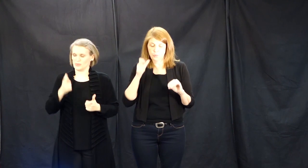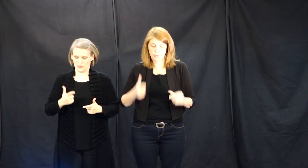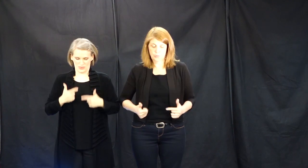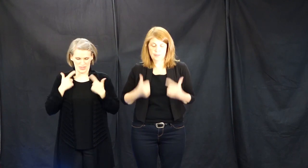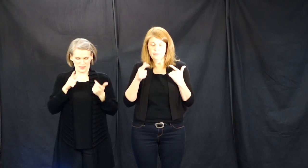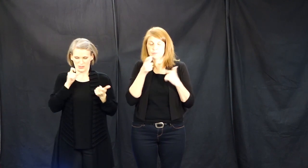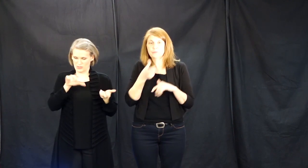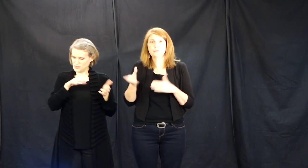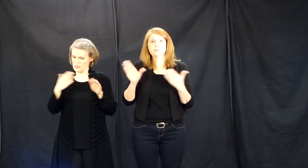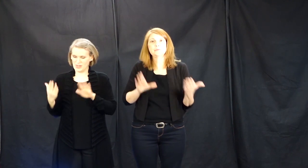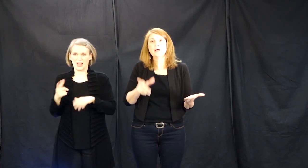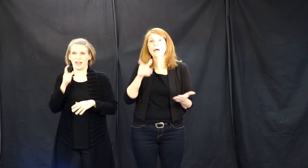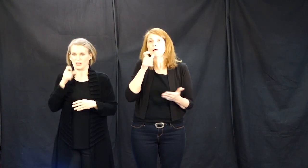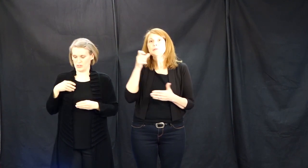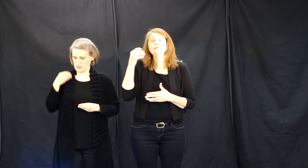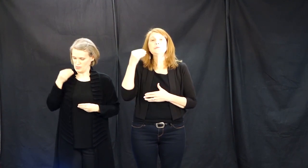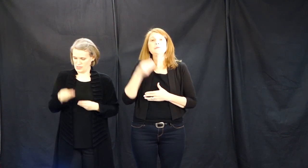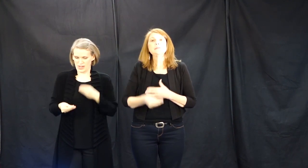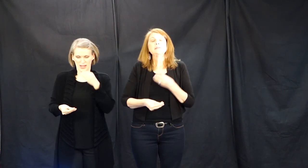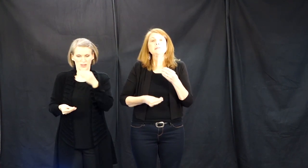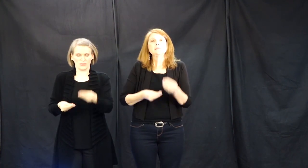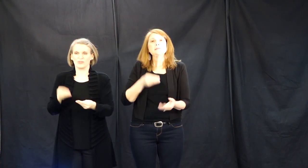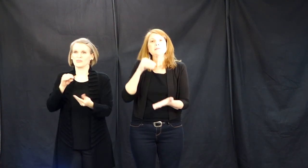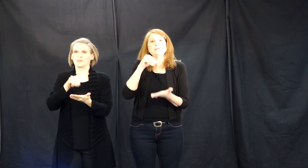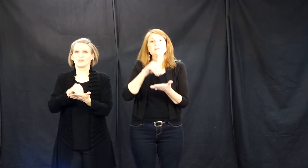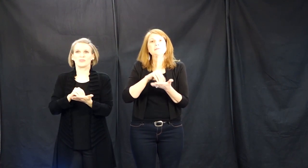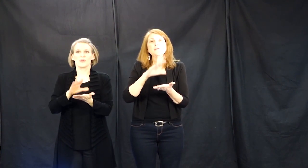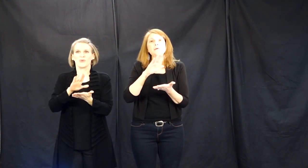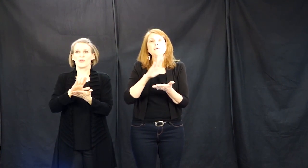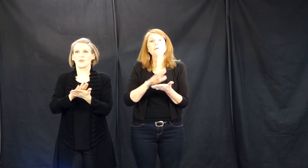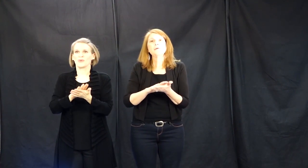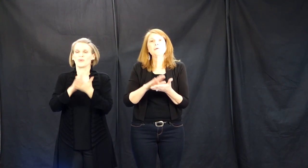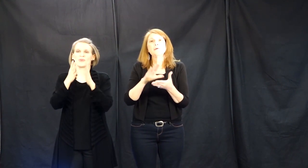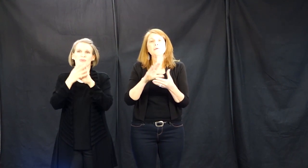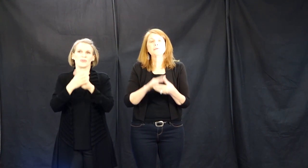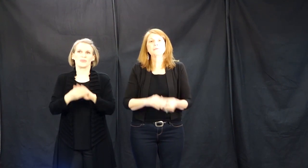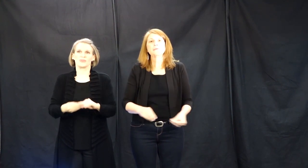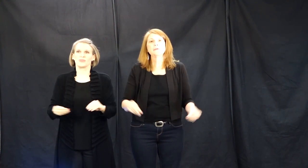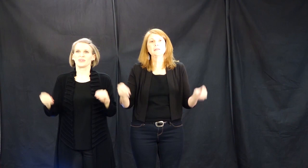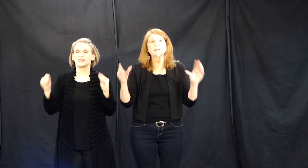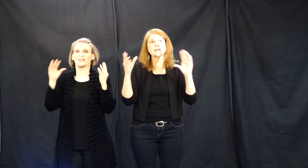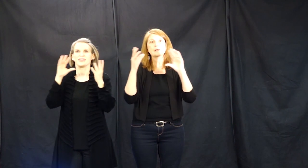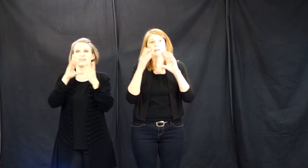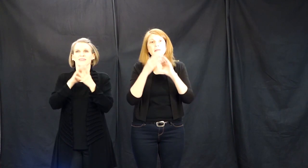Who lives, who dies, who tells your story?